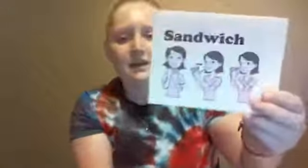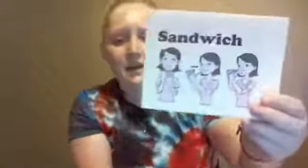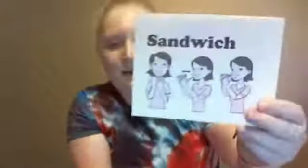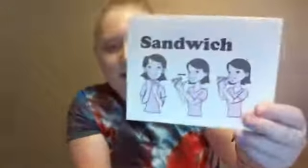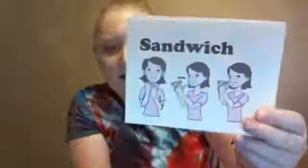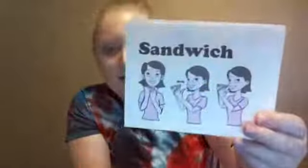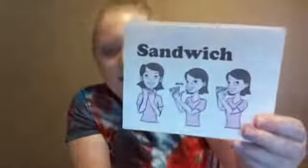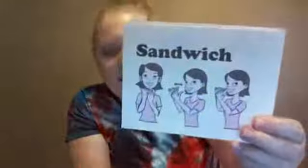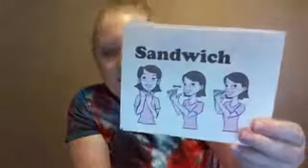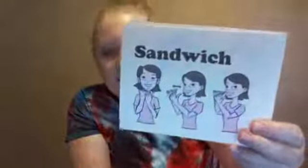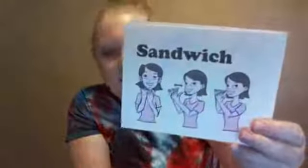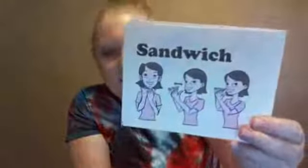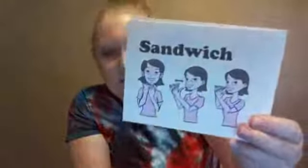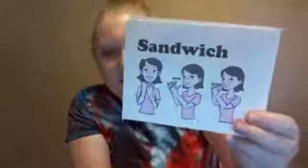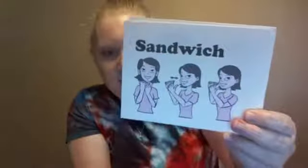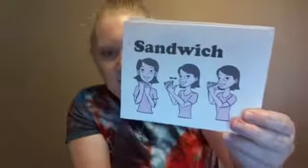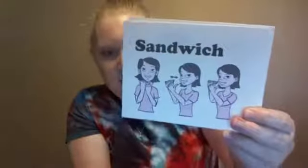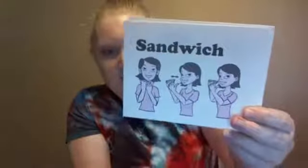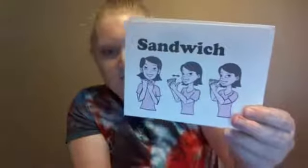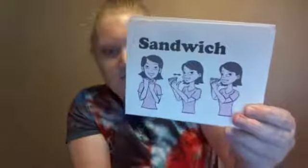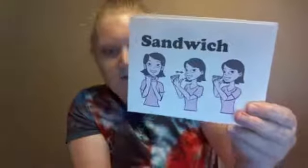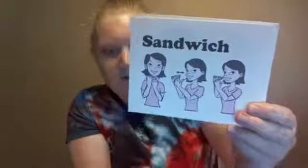Then our next sign is sandwich. So,